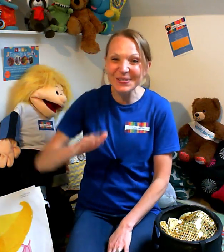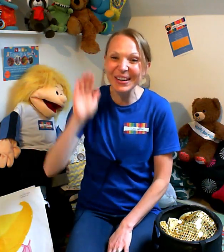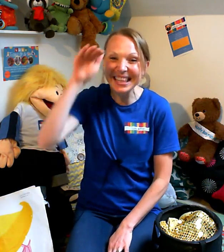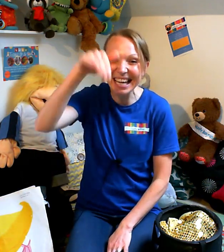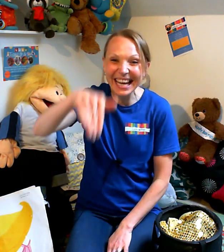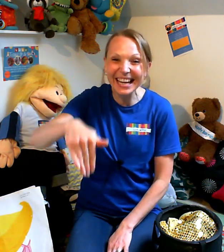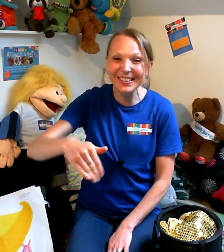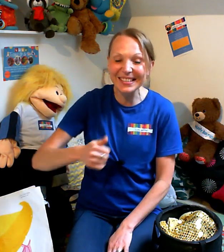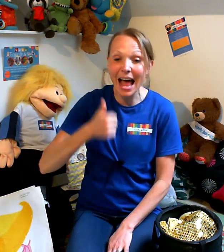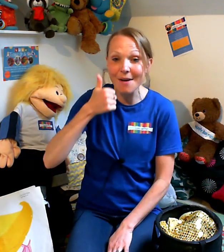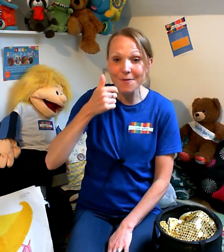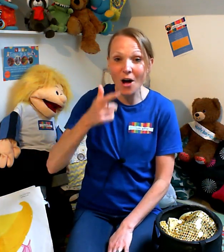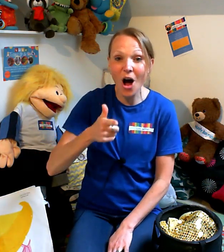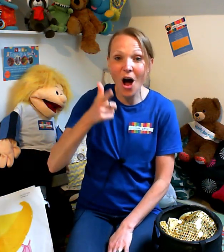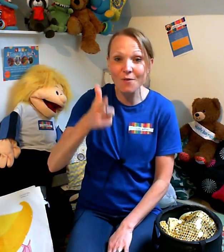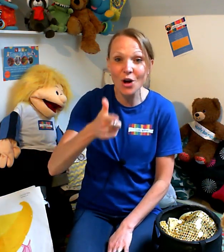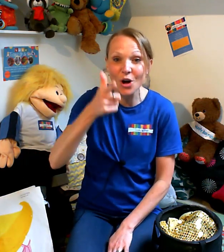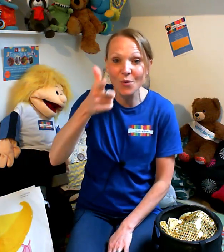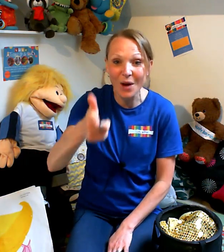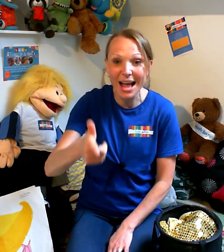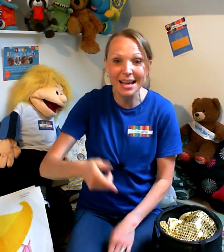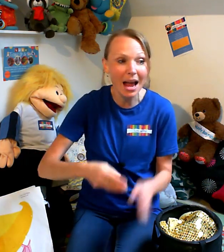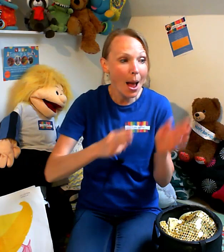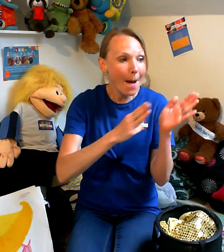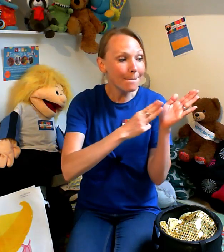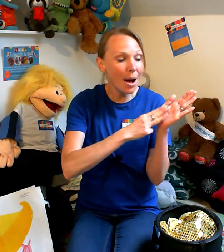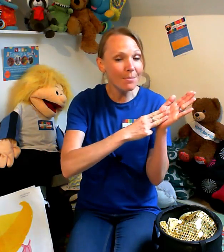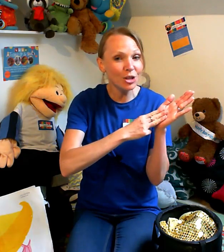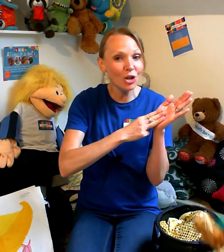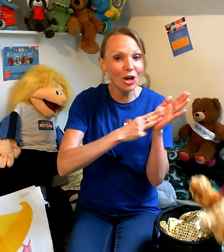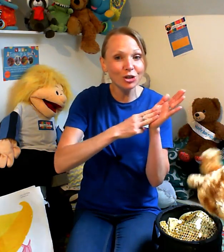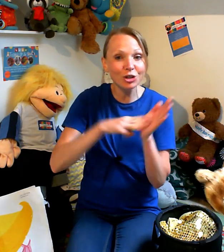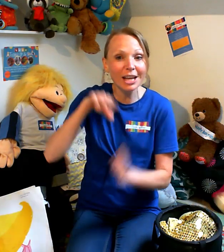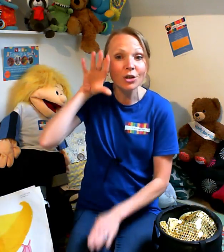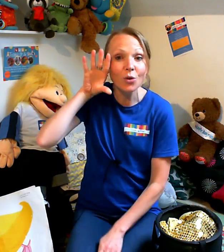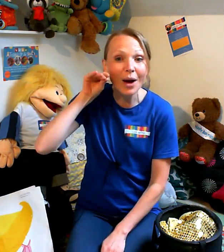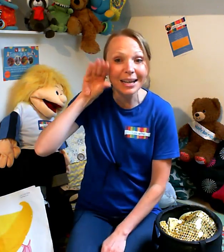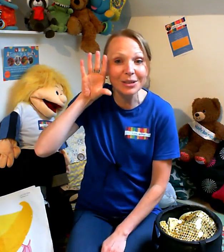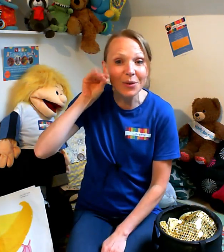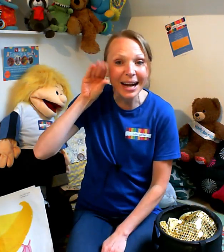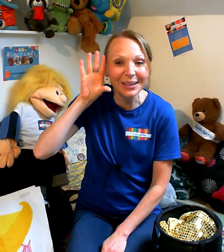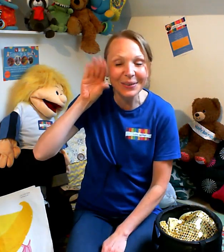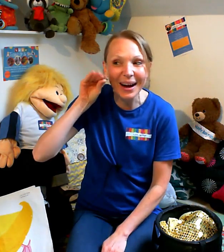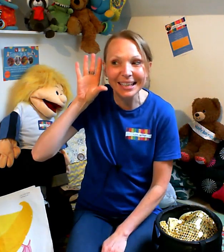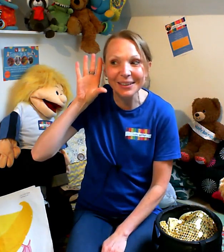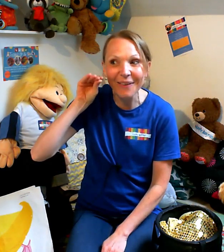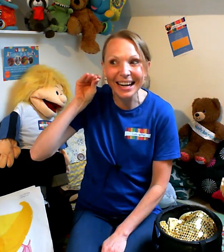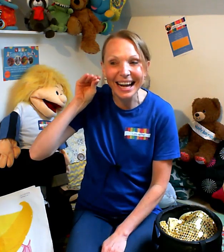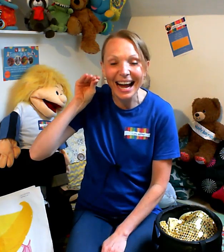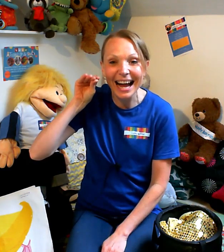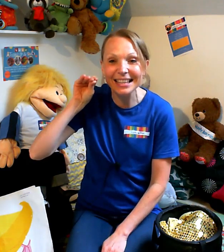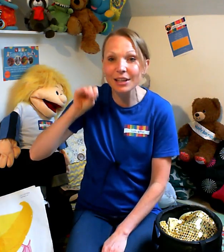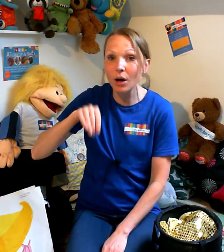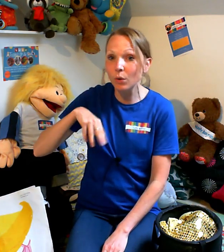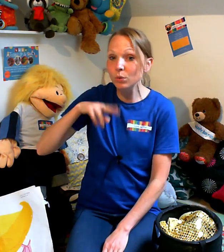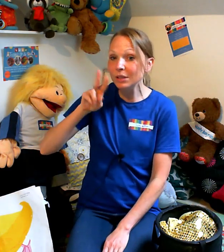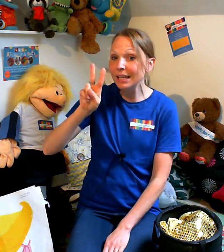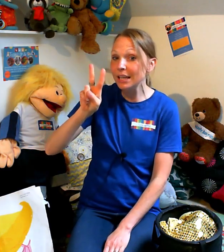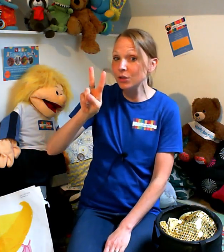the hills and far away. Mummy duck said quack, quack, quack, quack, and only